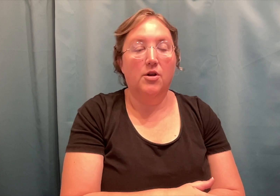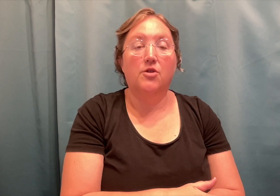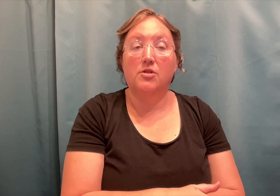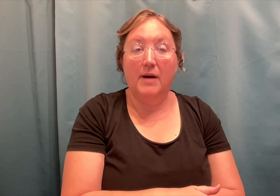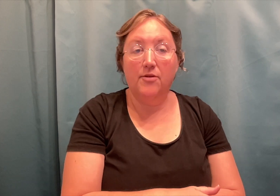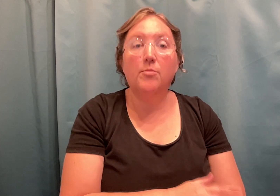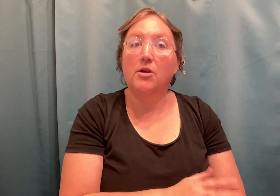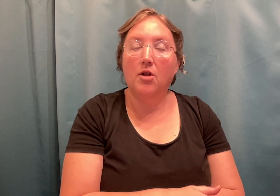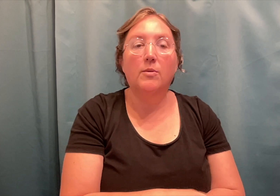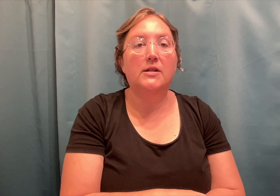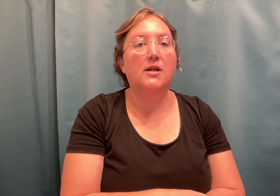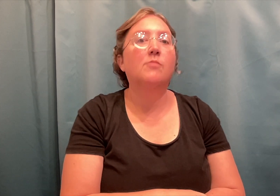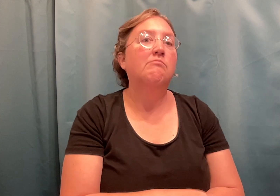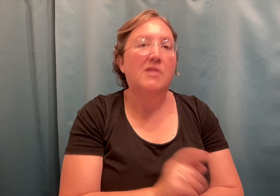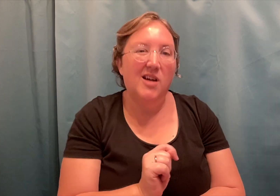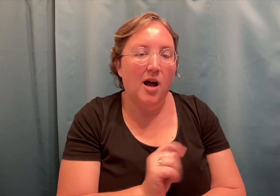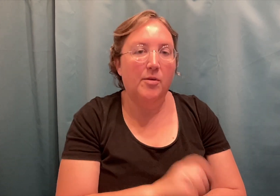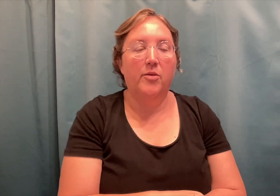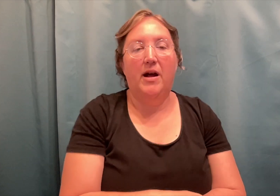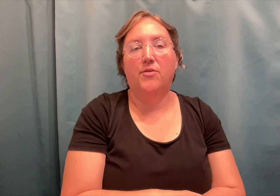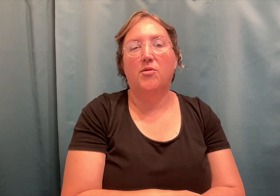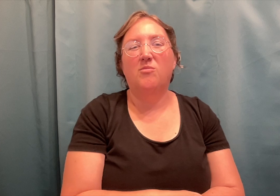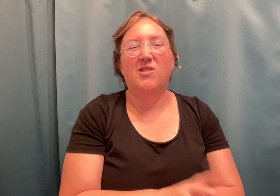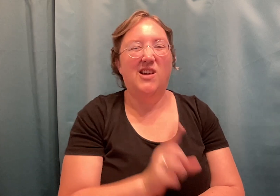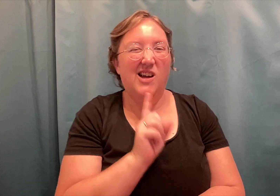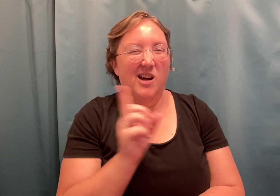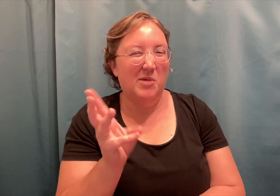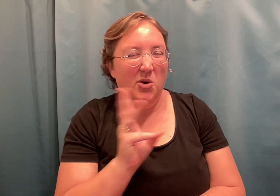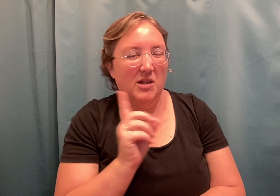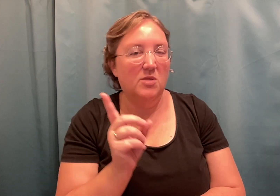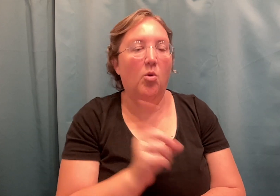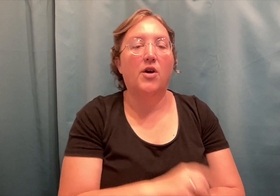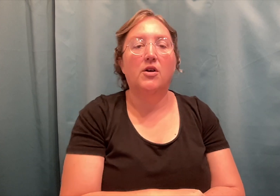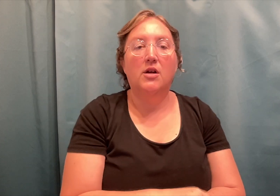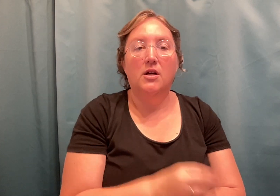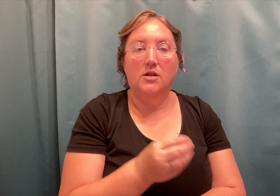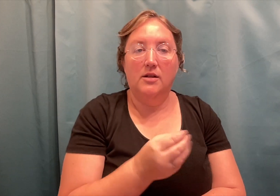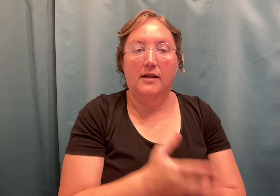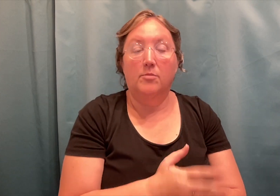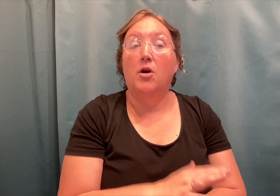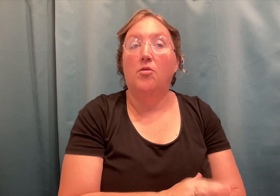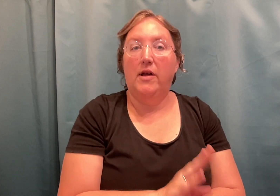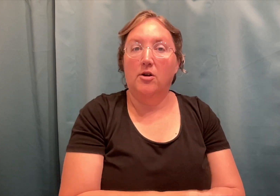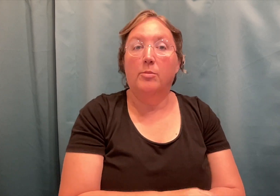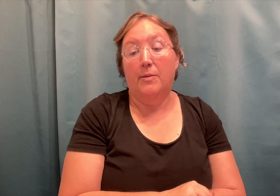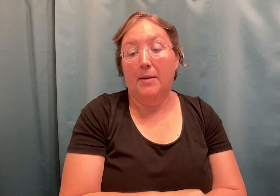use the bathroom, you'll always say, I'm going to go to the bathroom, I'm going to go get some water, to let them know that you'll be right back.